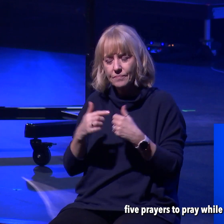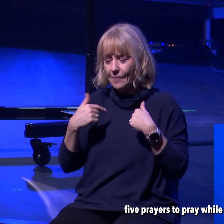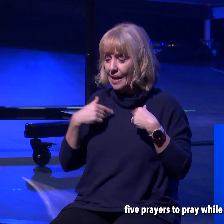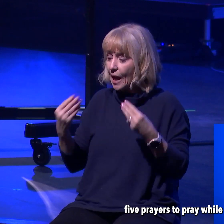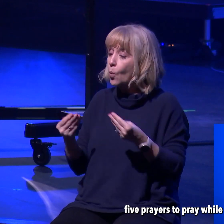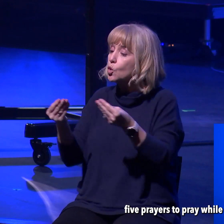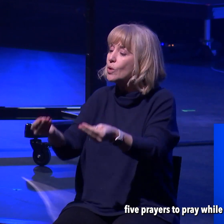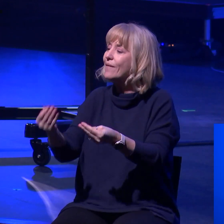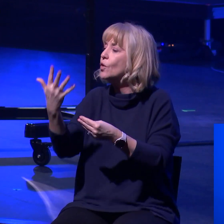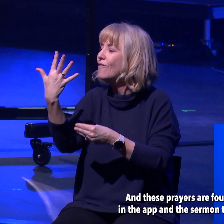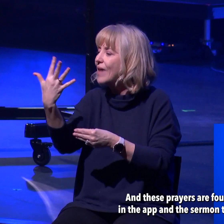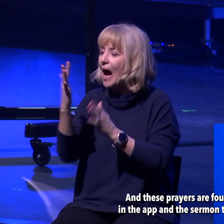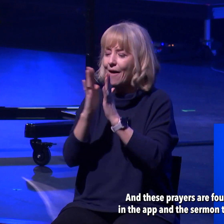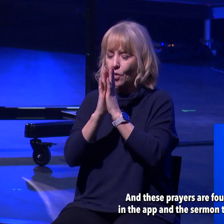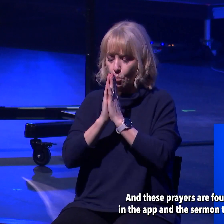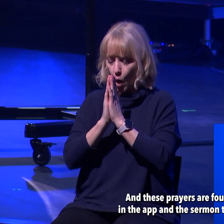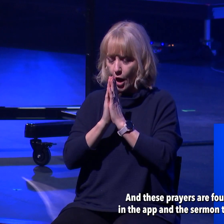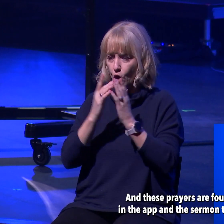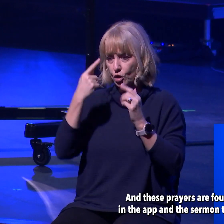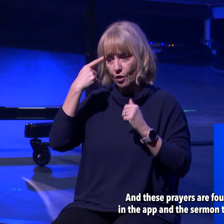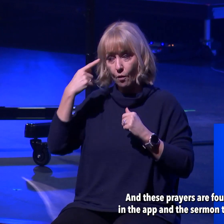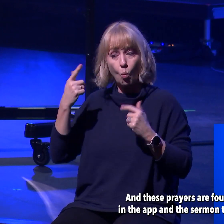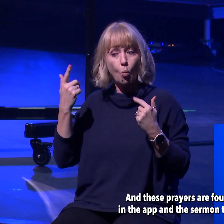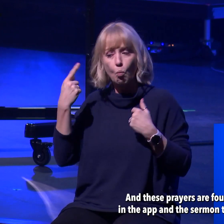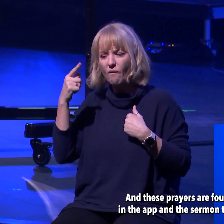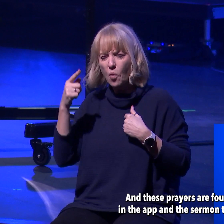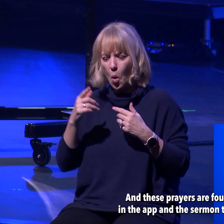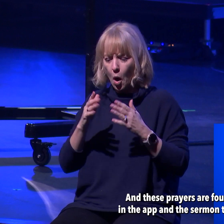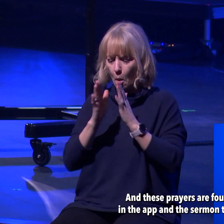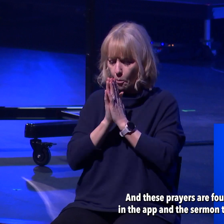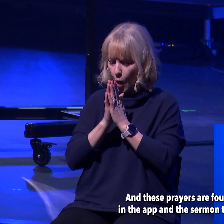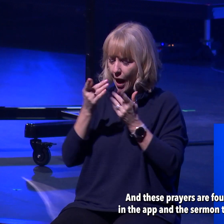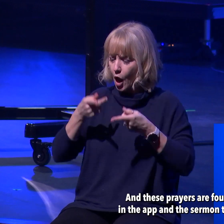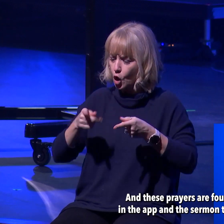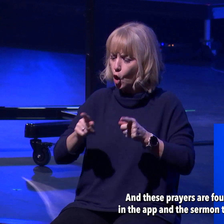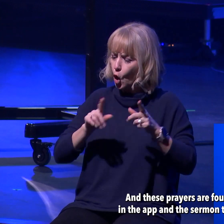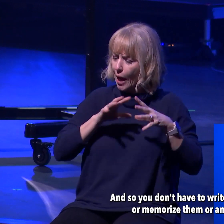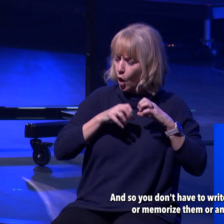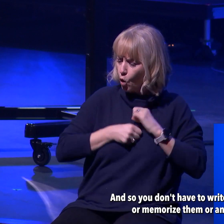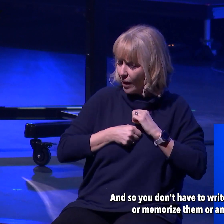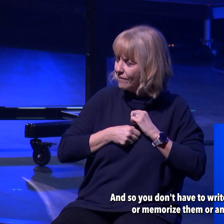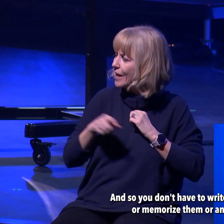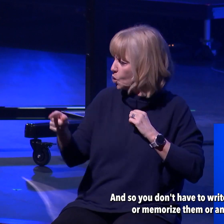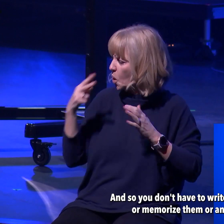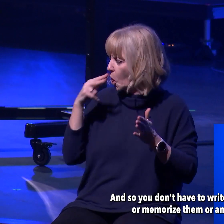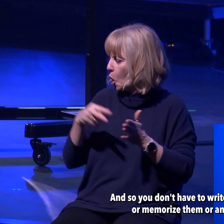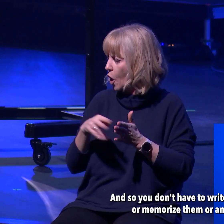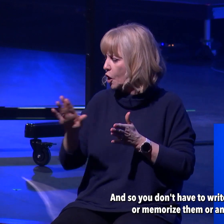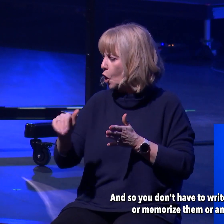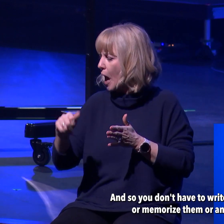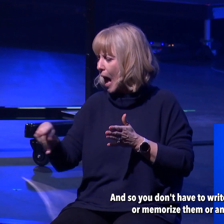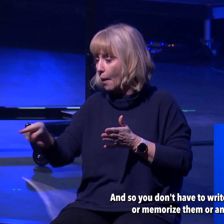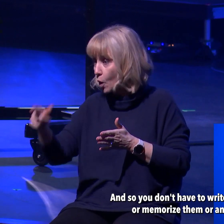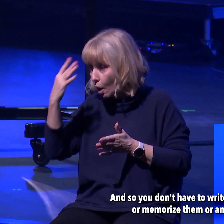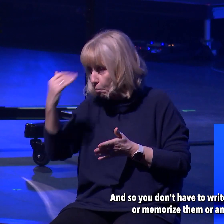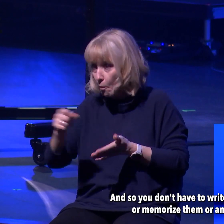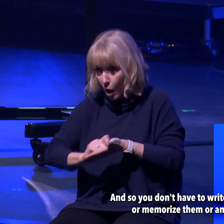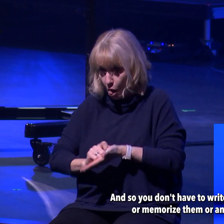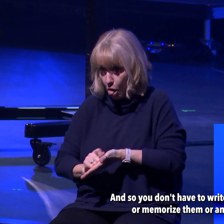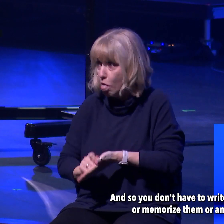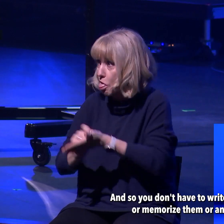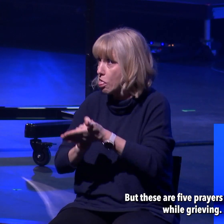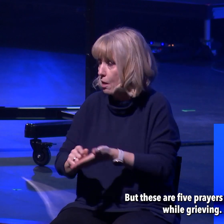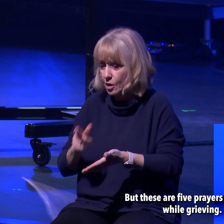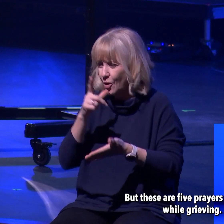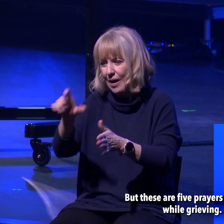grieving. And these prayers are found in the app, in the sermon notes page. And so you don't have to write these down or memorize